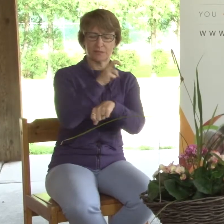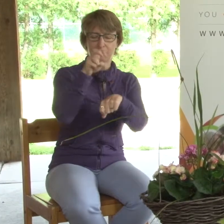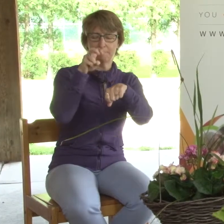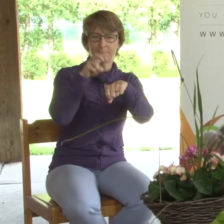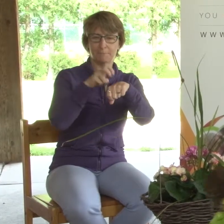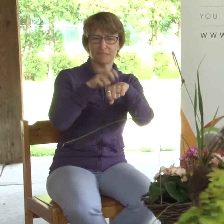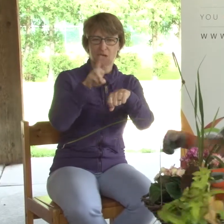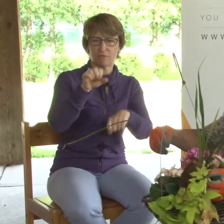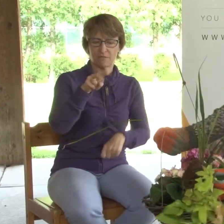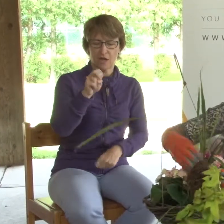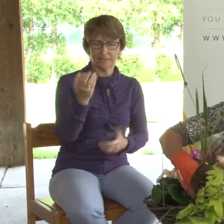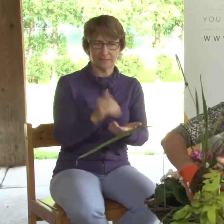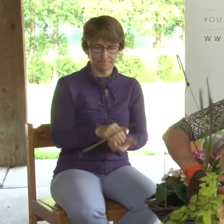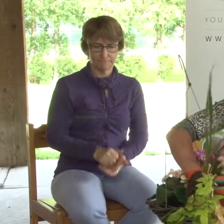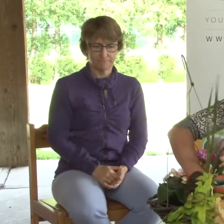vine again,